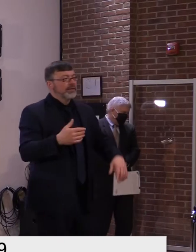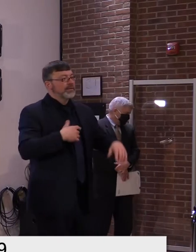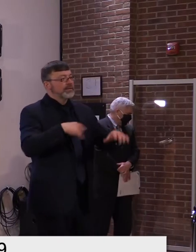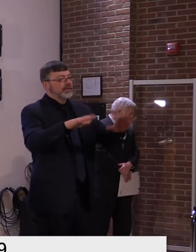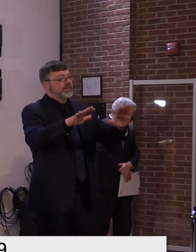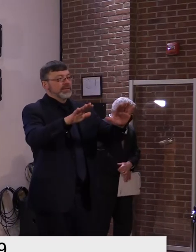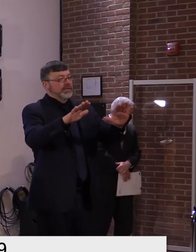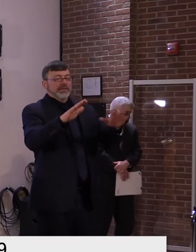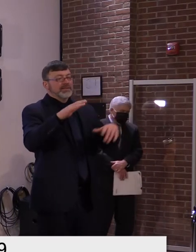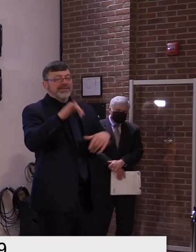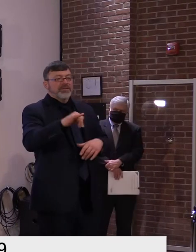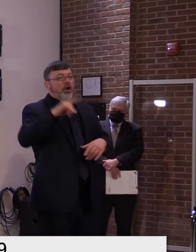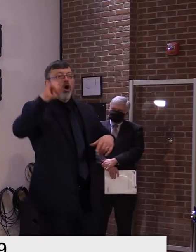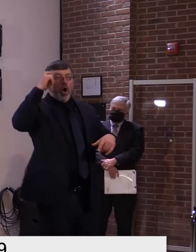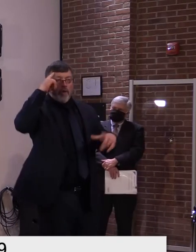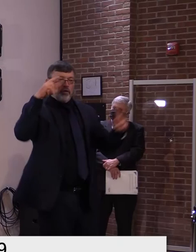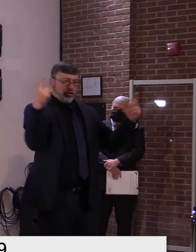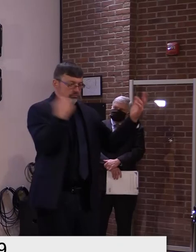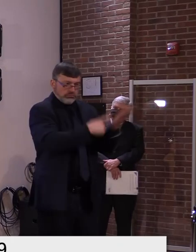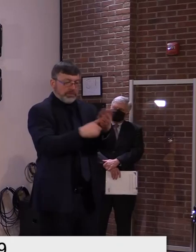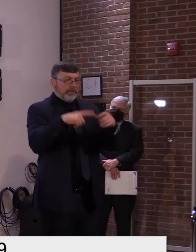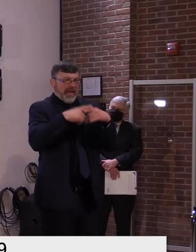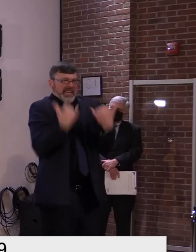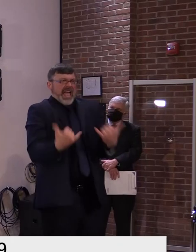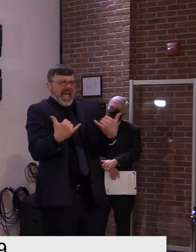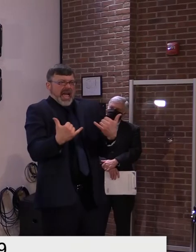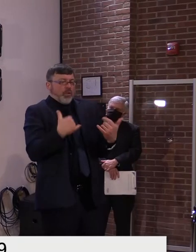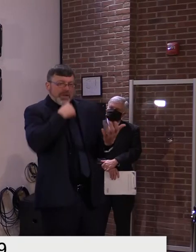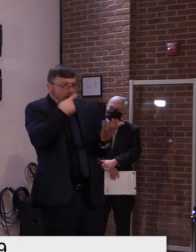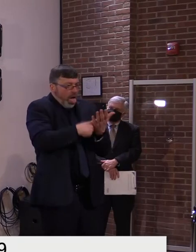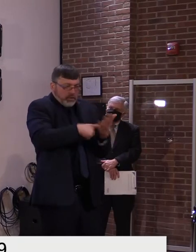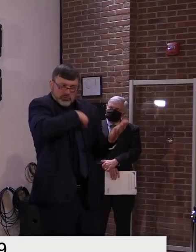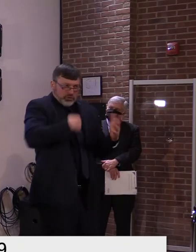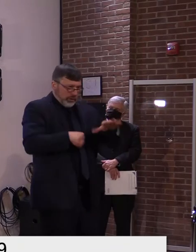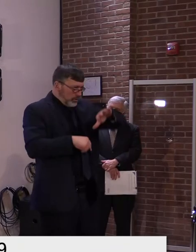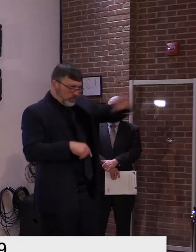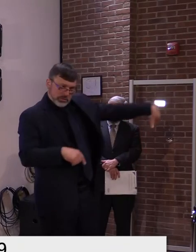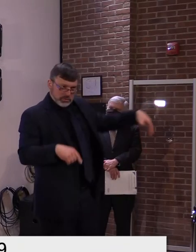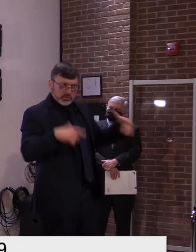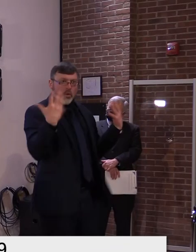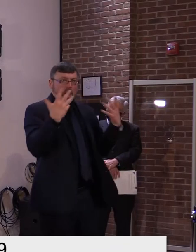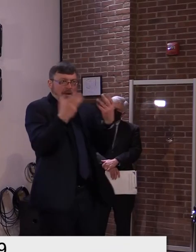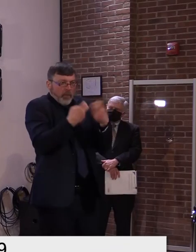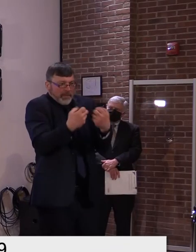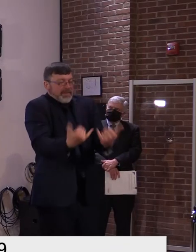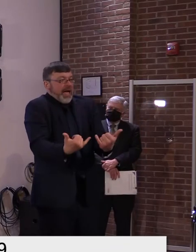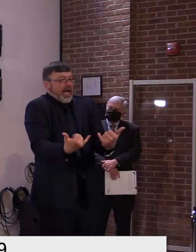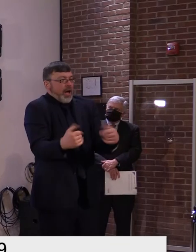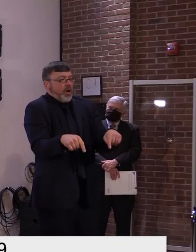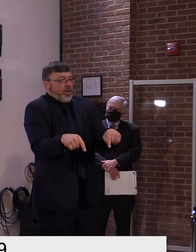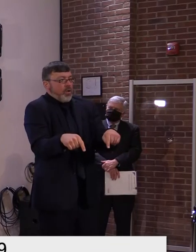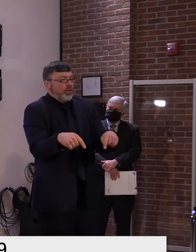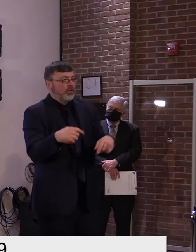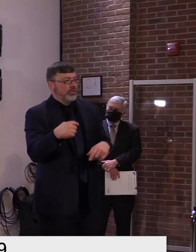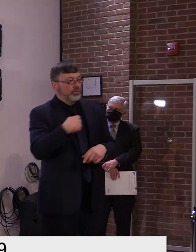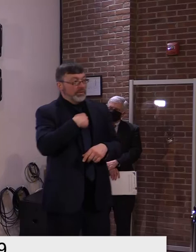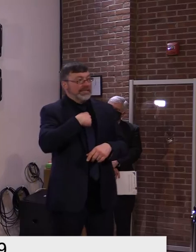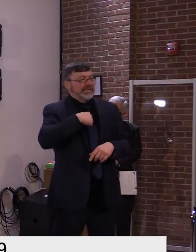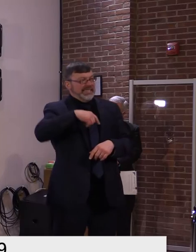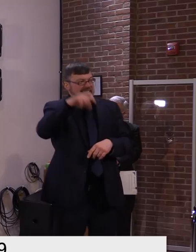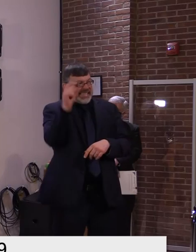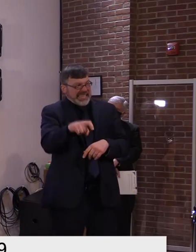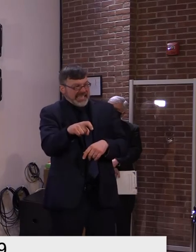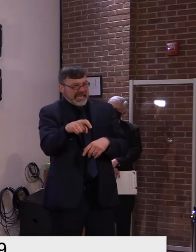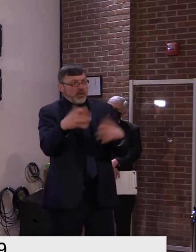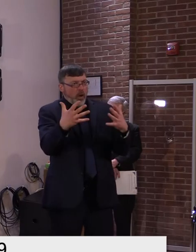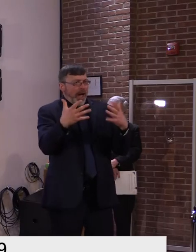we, you know, as we in the aftermath, we need to know what happened, I believe, and so that it